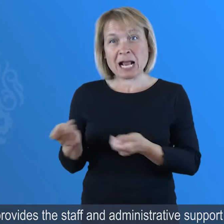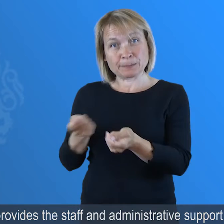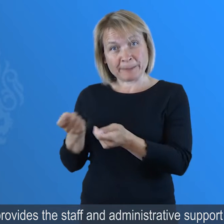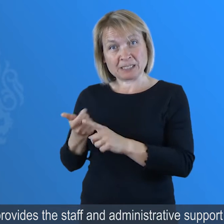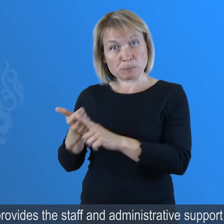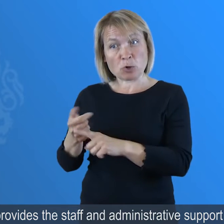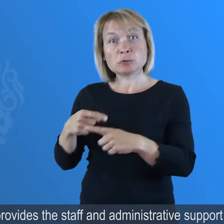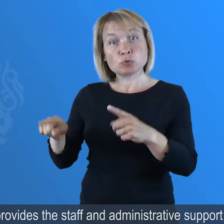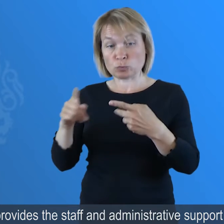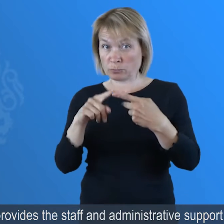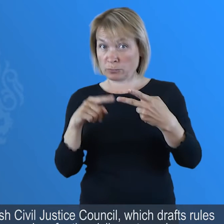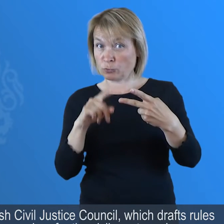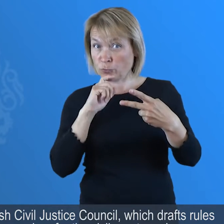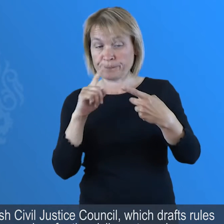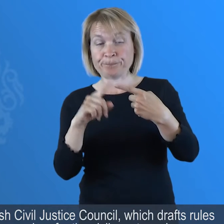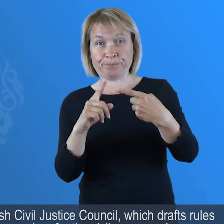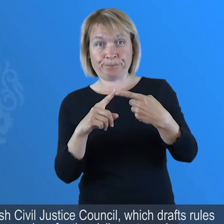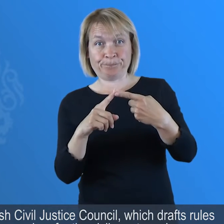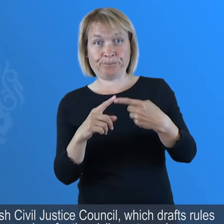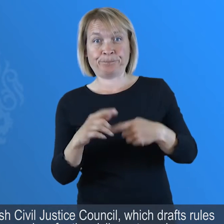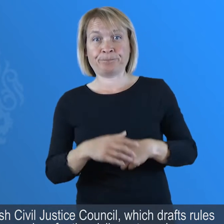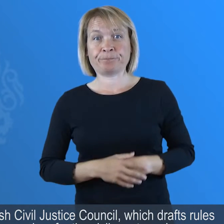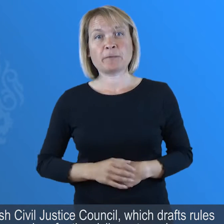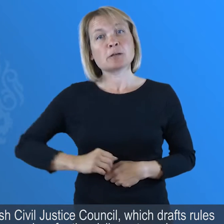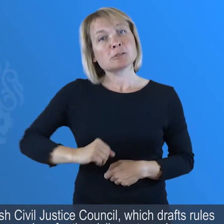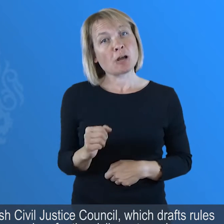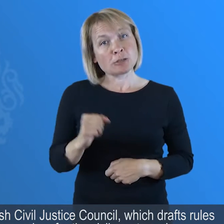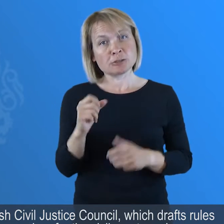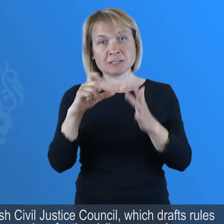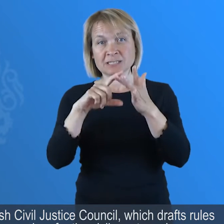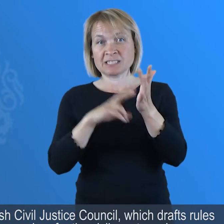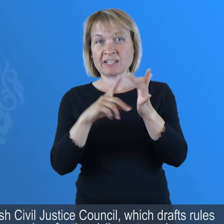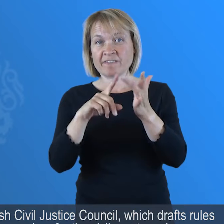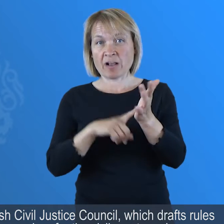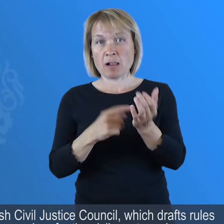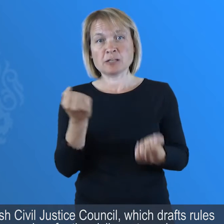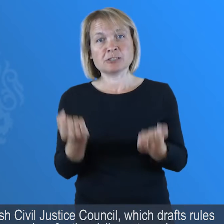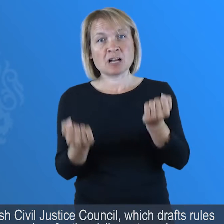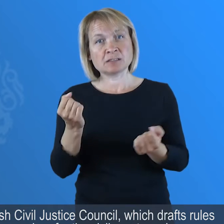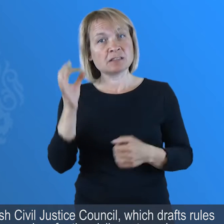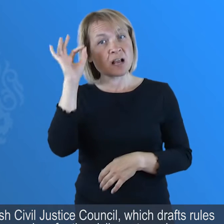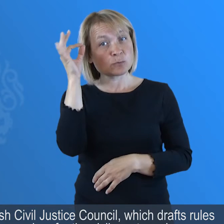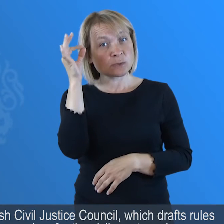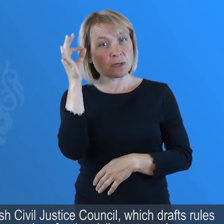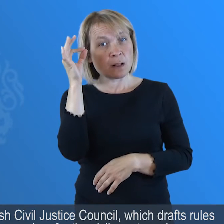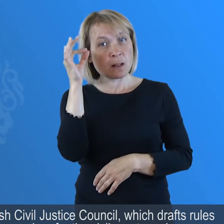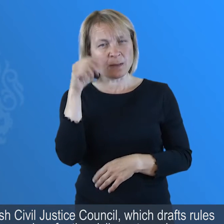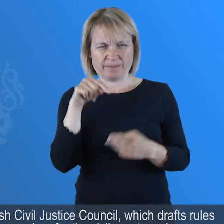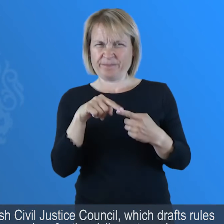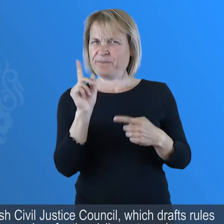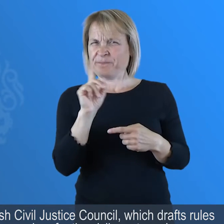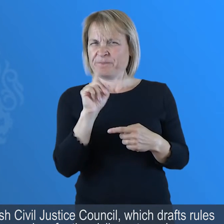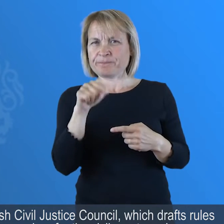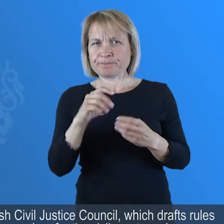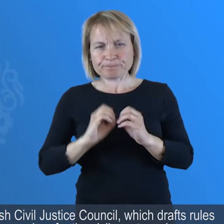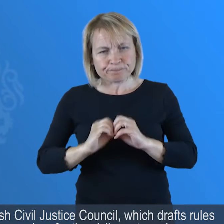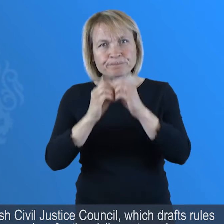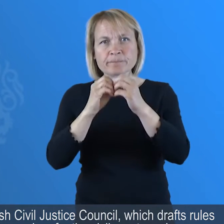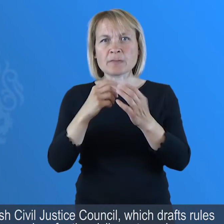The SCTS also provides the staff and administrative support to the Scottish Civil Justice